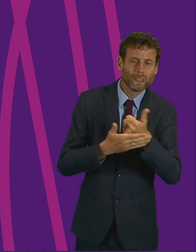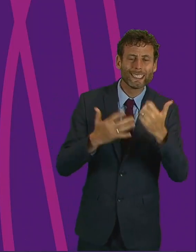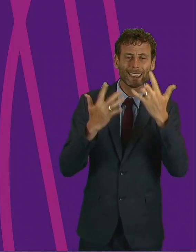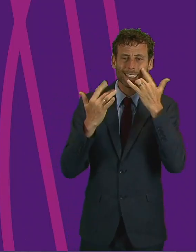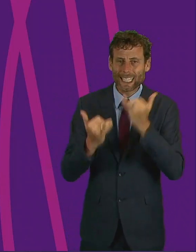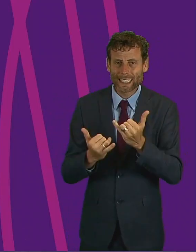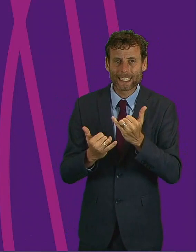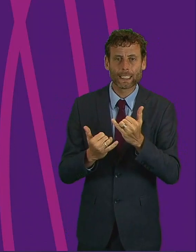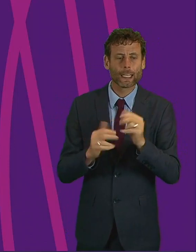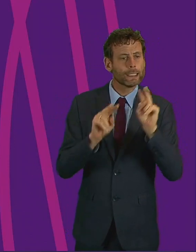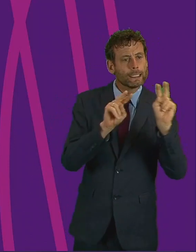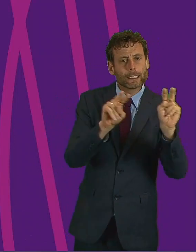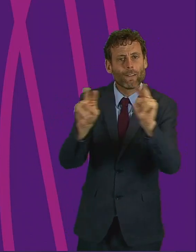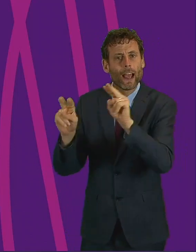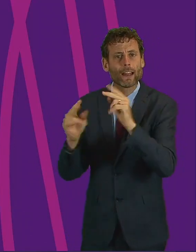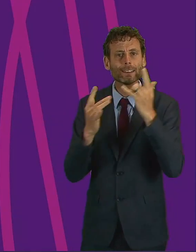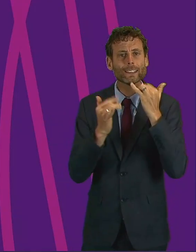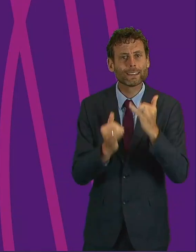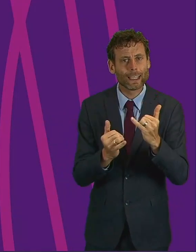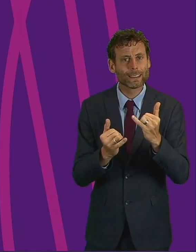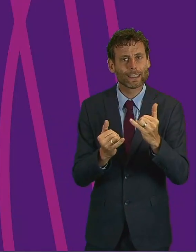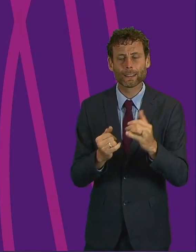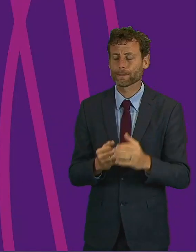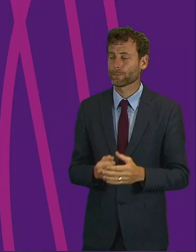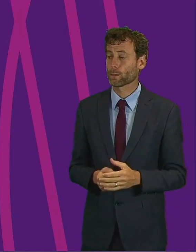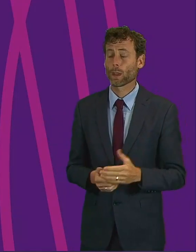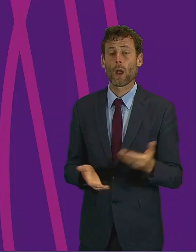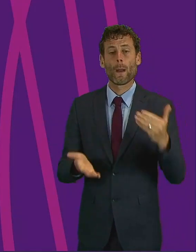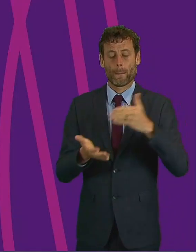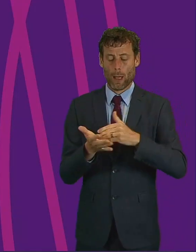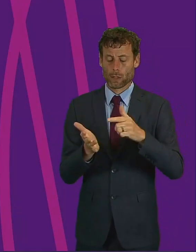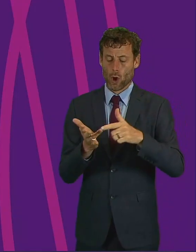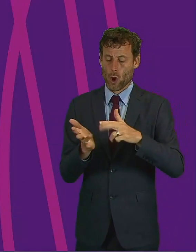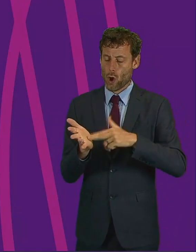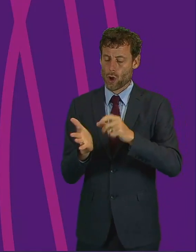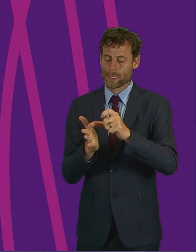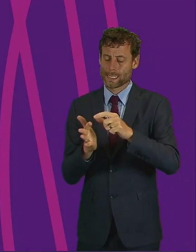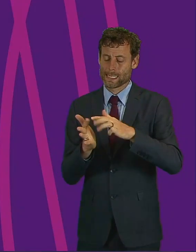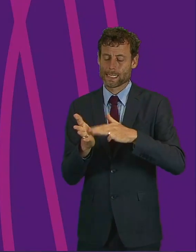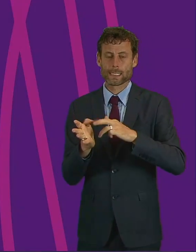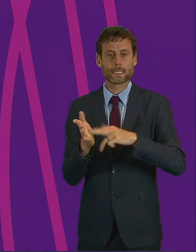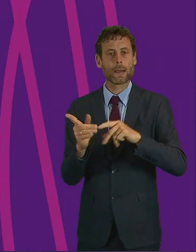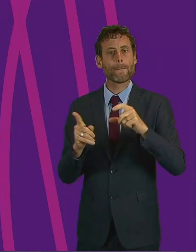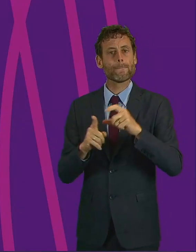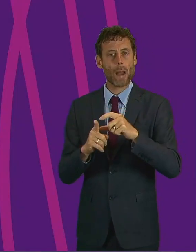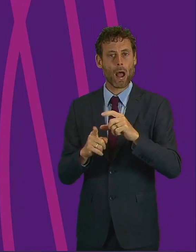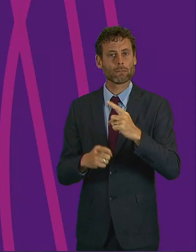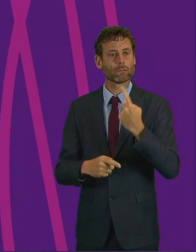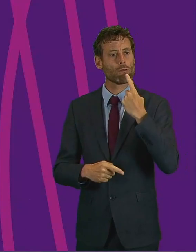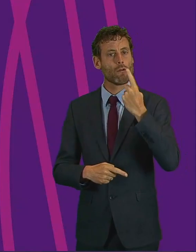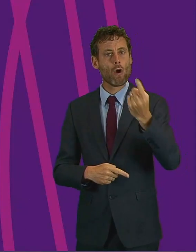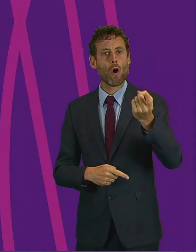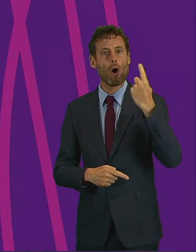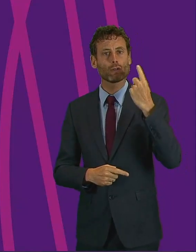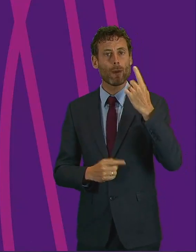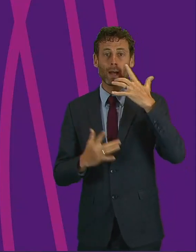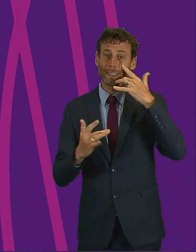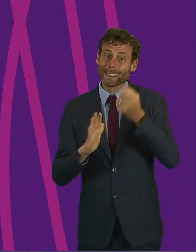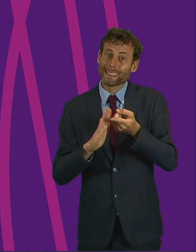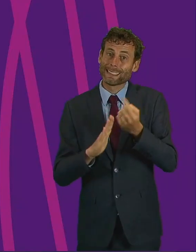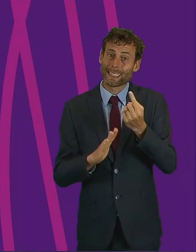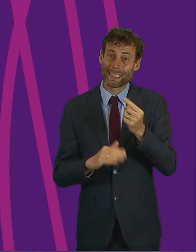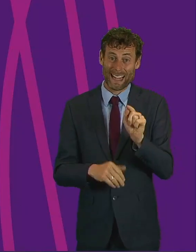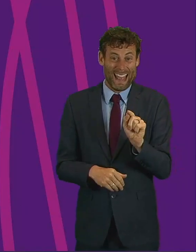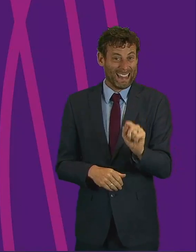increase with time, but the on-demand testing for people with symptoms we will want to see reduce, and may already